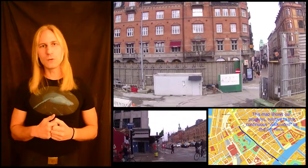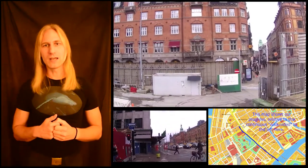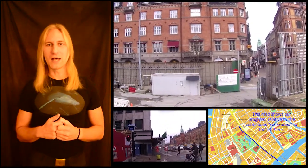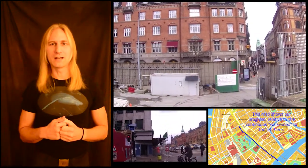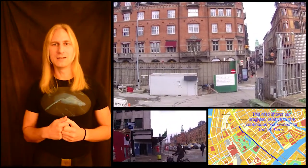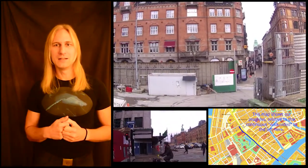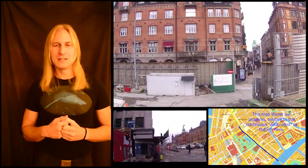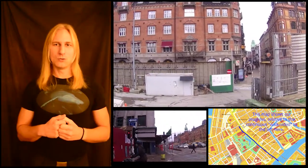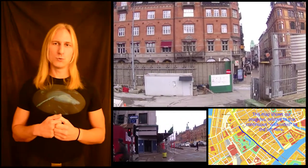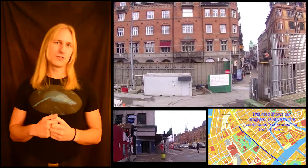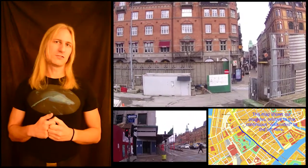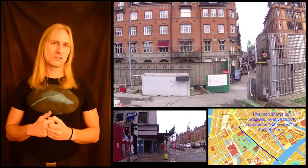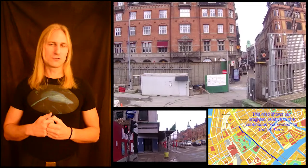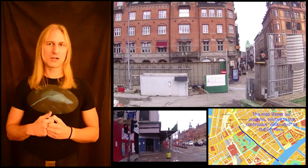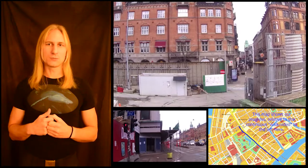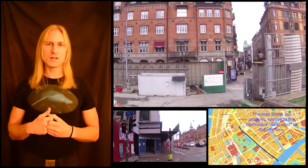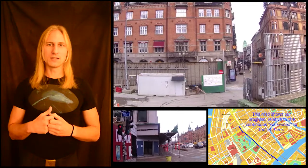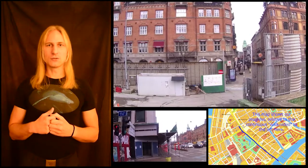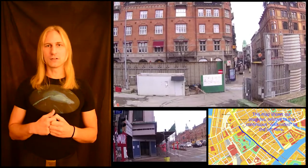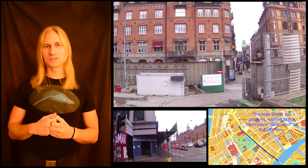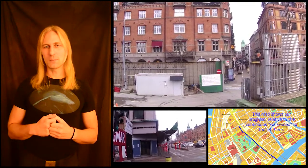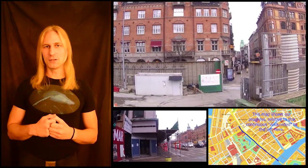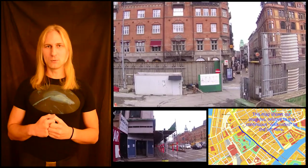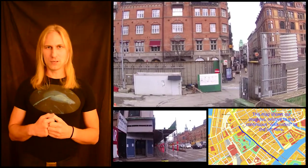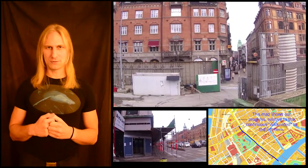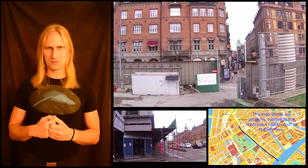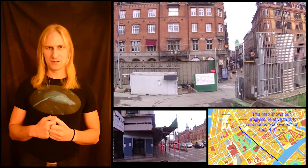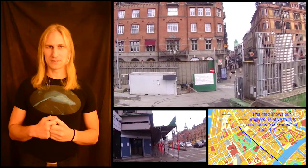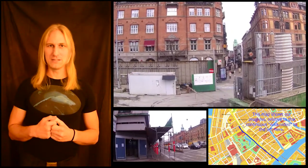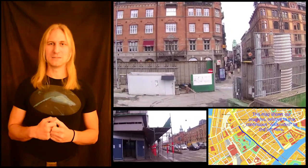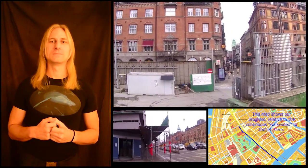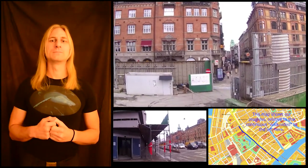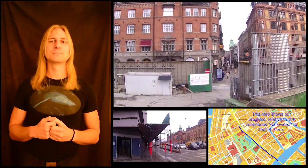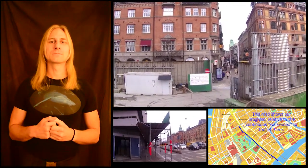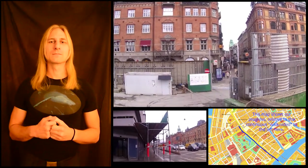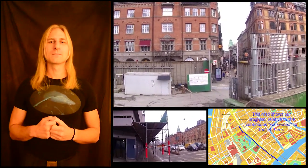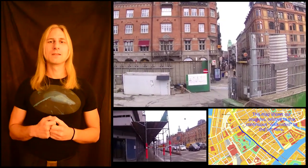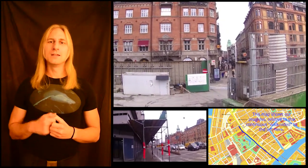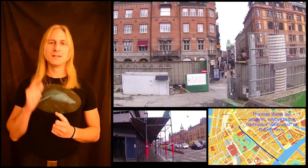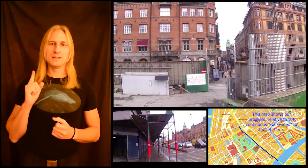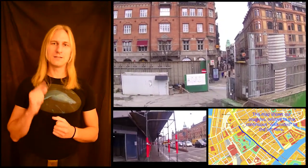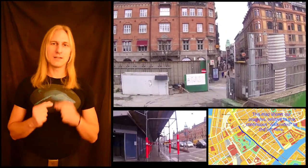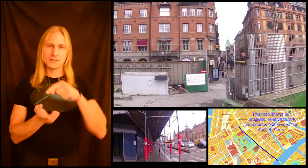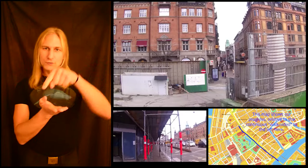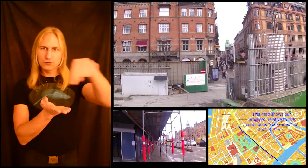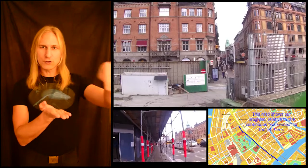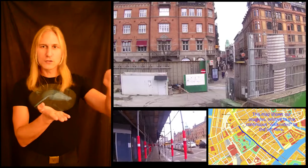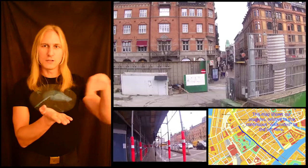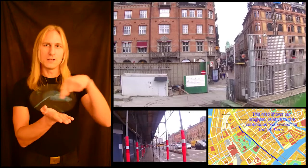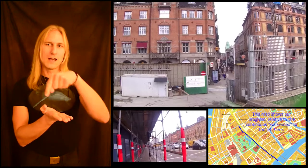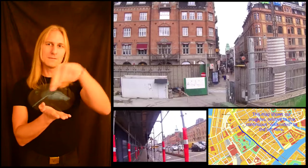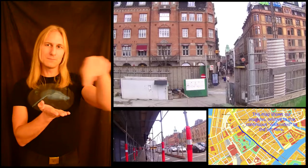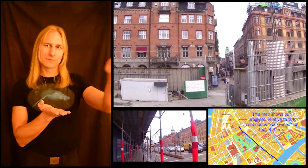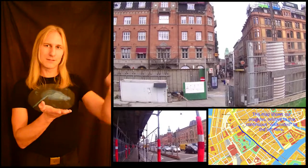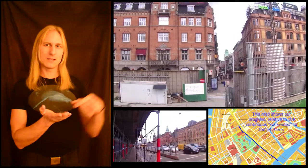underground railway line, which is set to start running during summer 2019. It is a